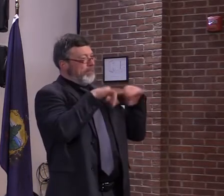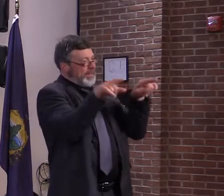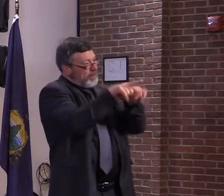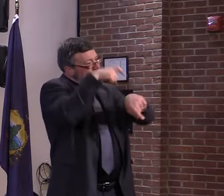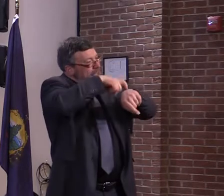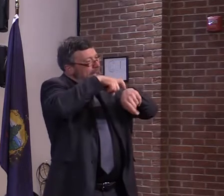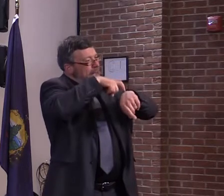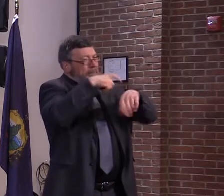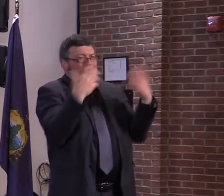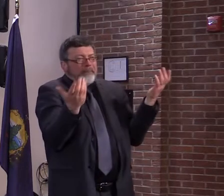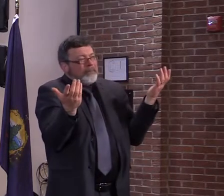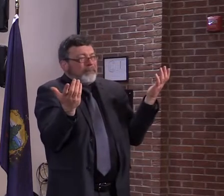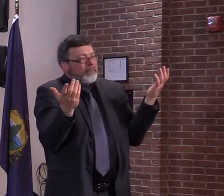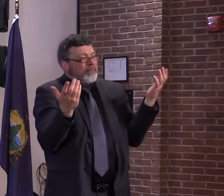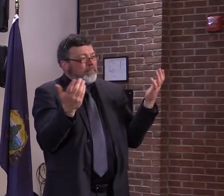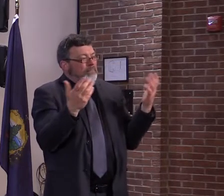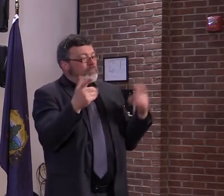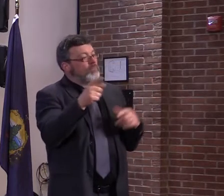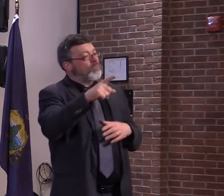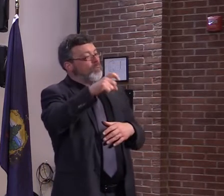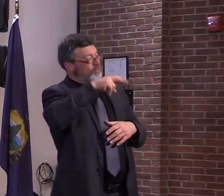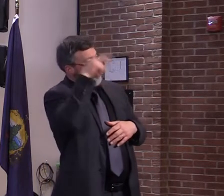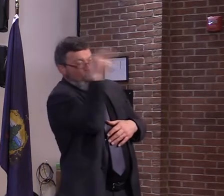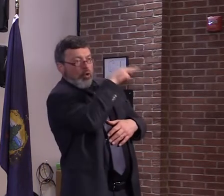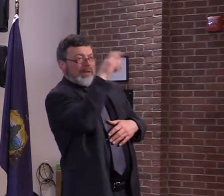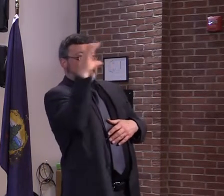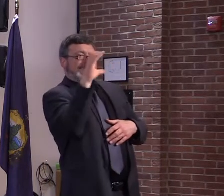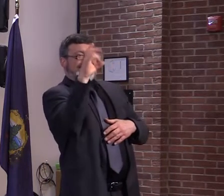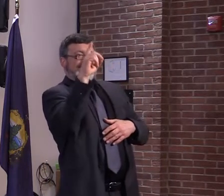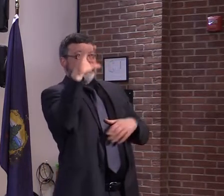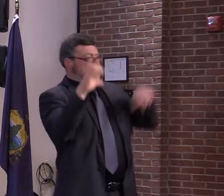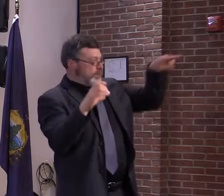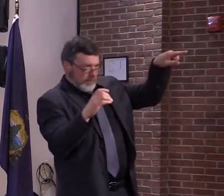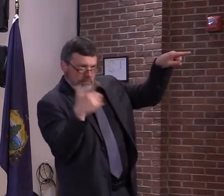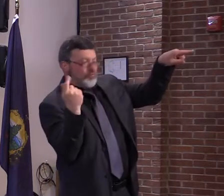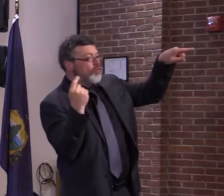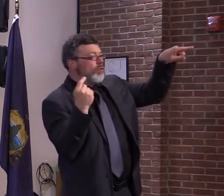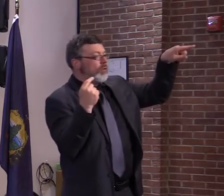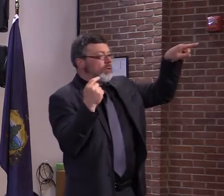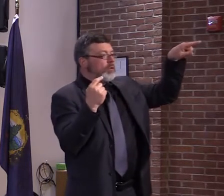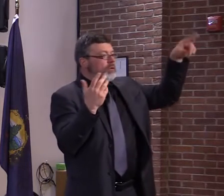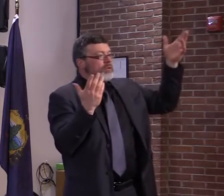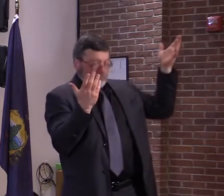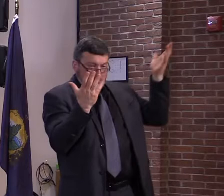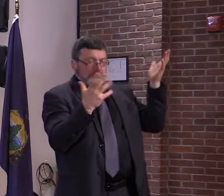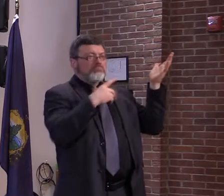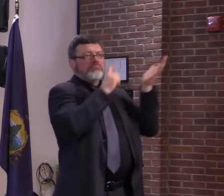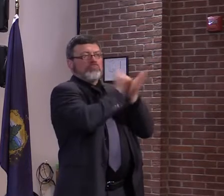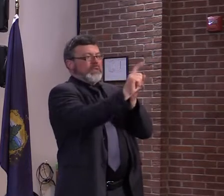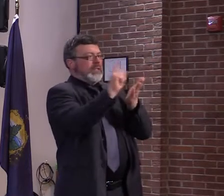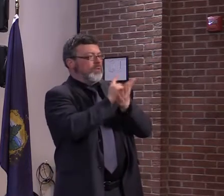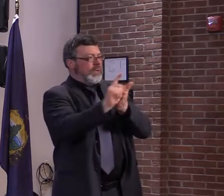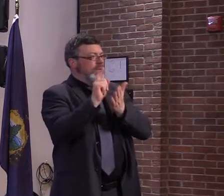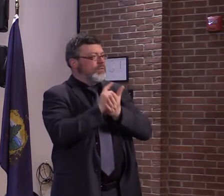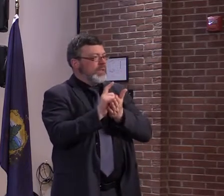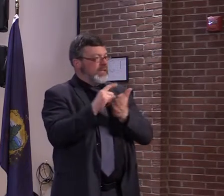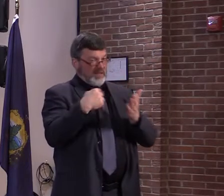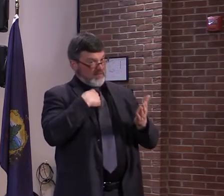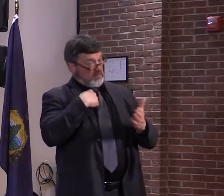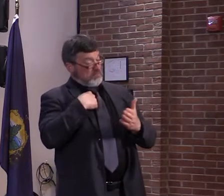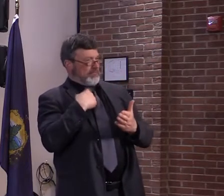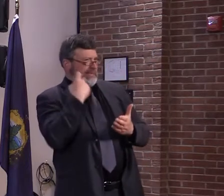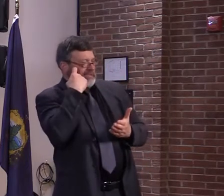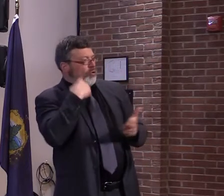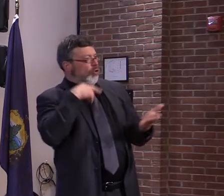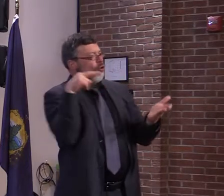community levels look like later this week when they get put out on their weekly basis. But at last look, all of Vermont was green